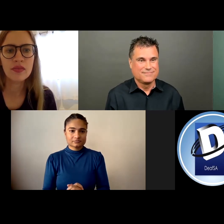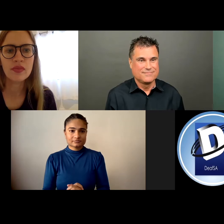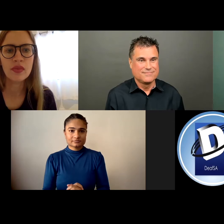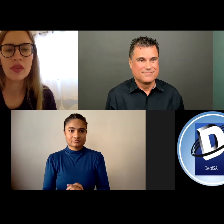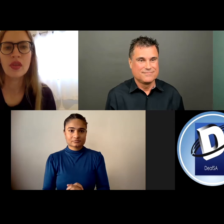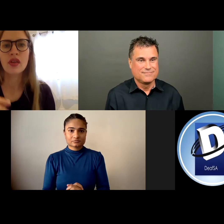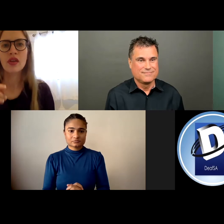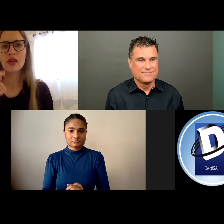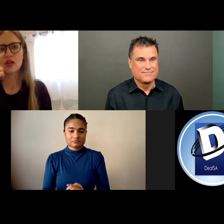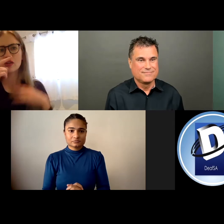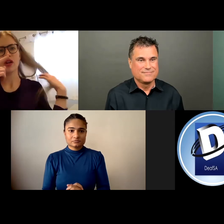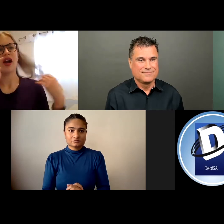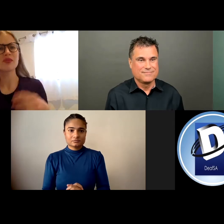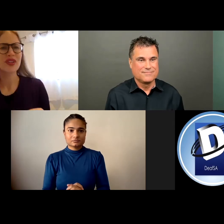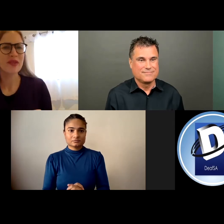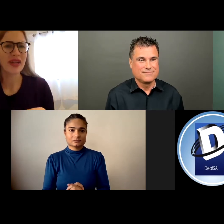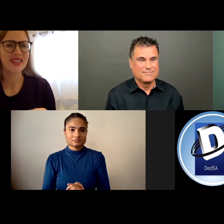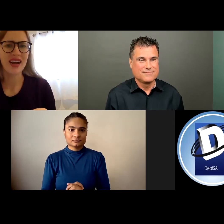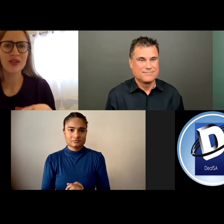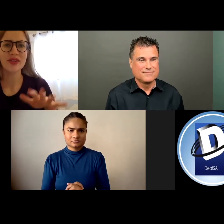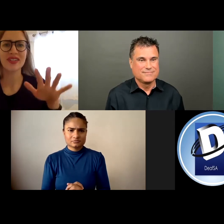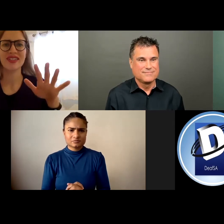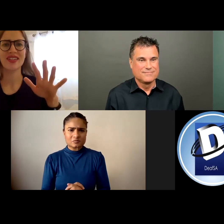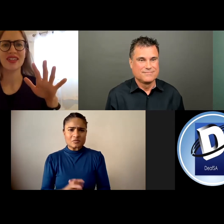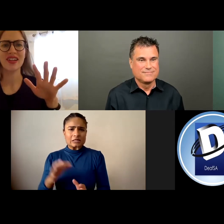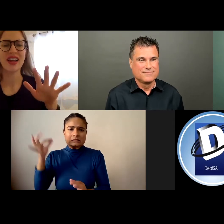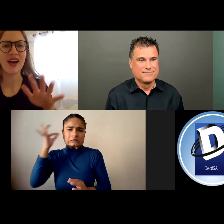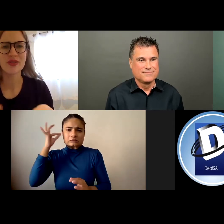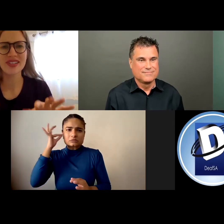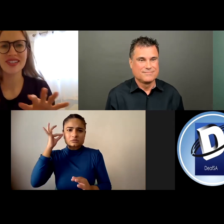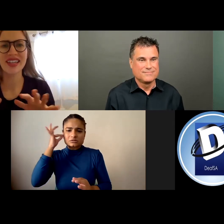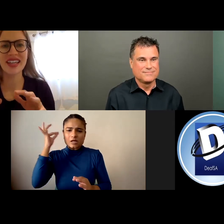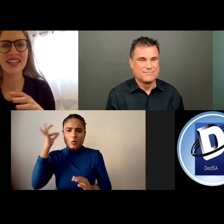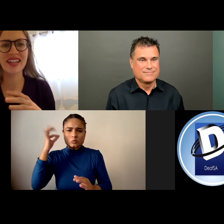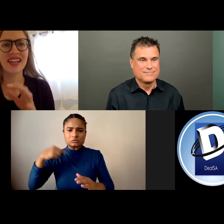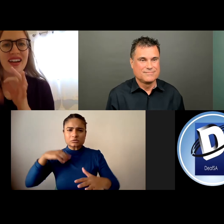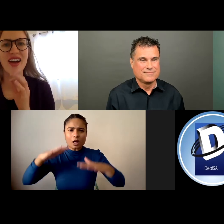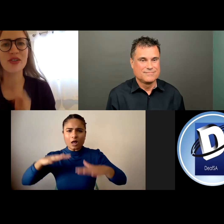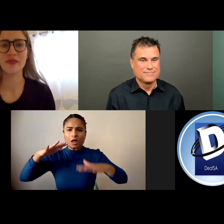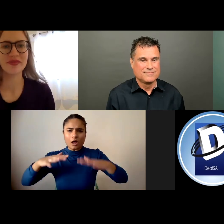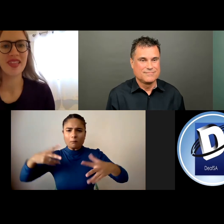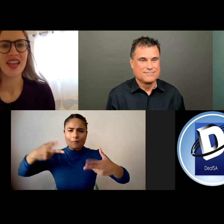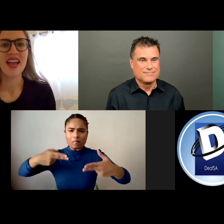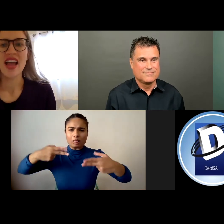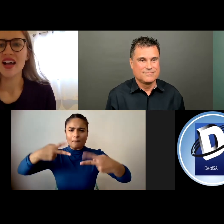Heidi, can you respond? I'm sorry, my sound cut out. Like it cut out.